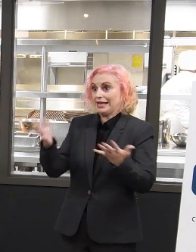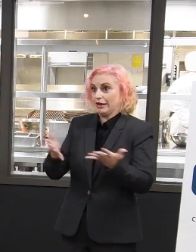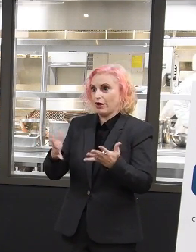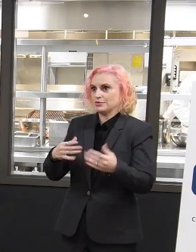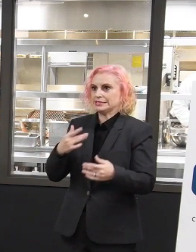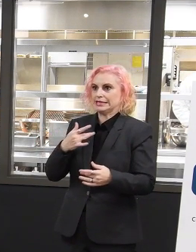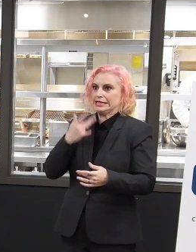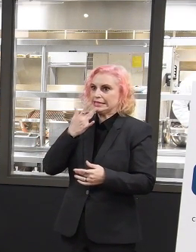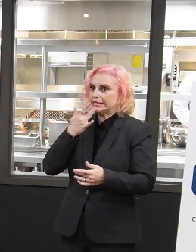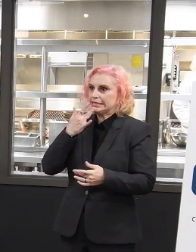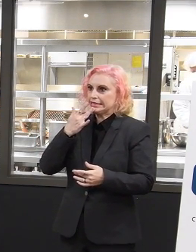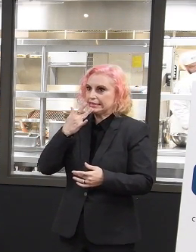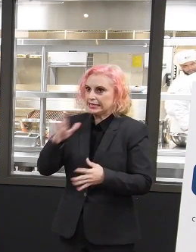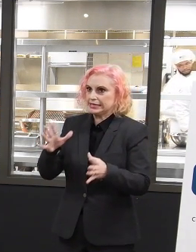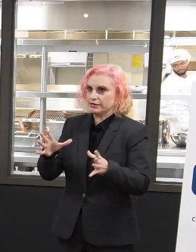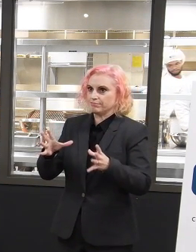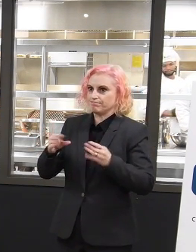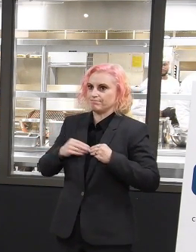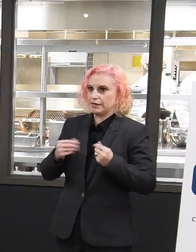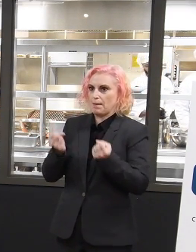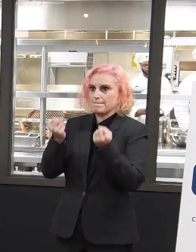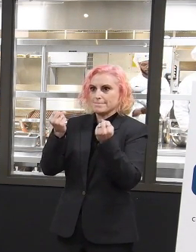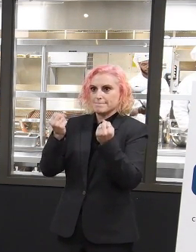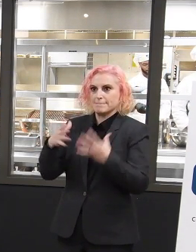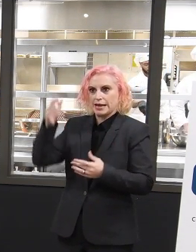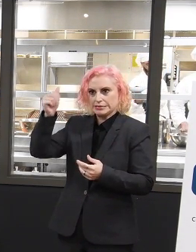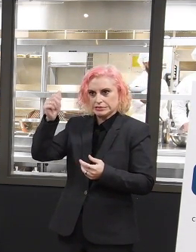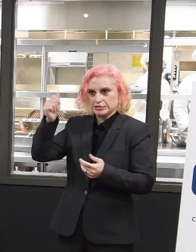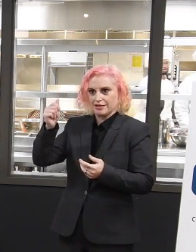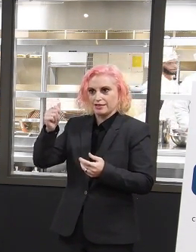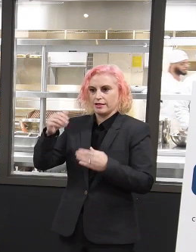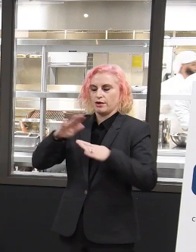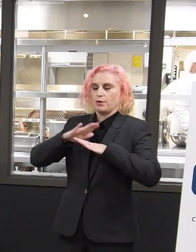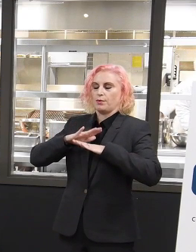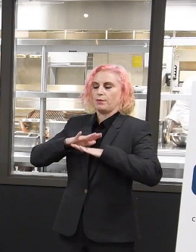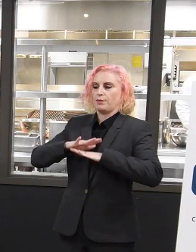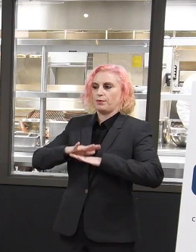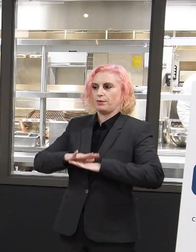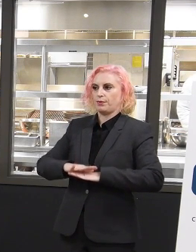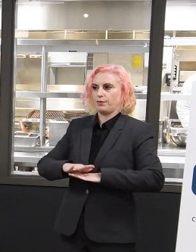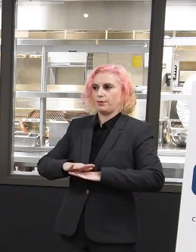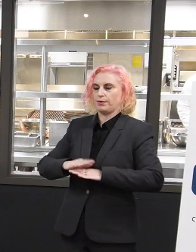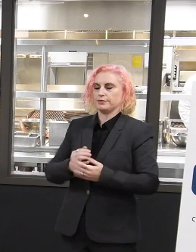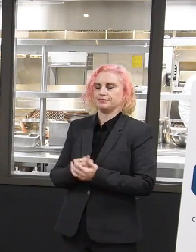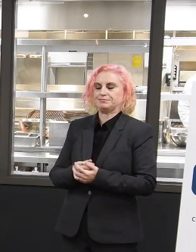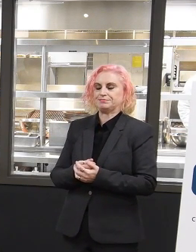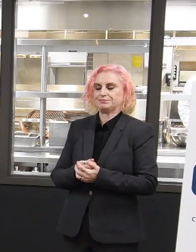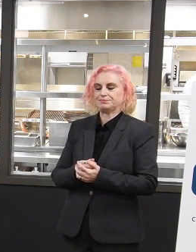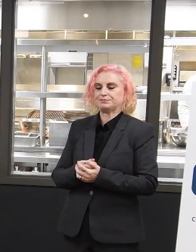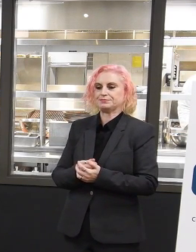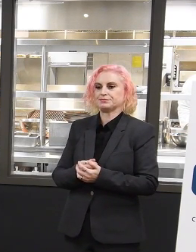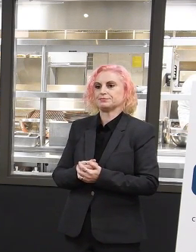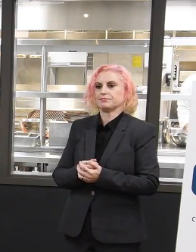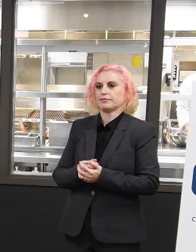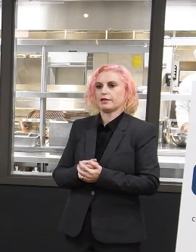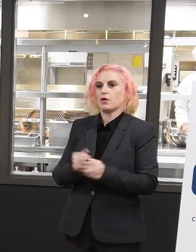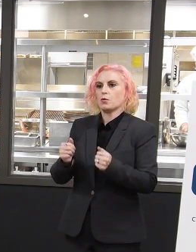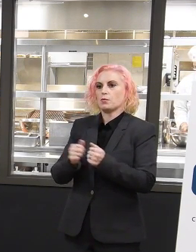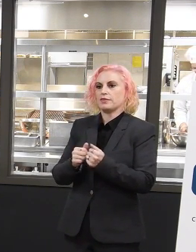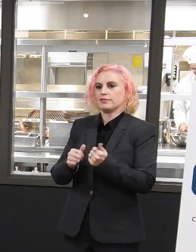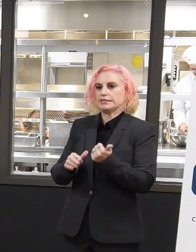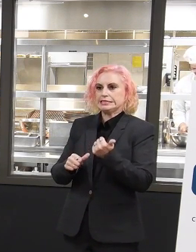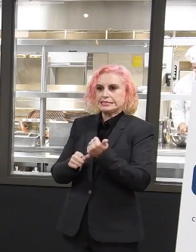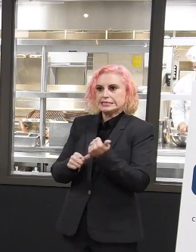a recipient of numerous scholarships that eased my burden of paying tuition and brought me closer to my goals. With assistance